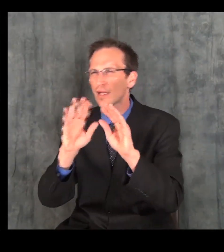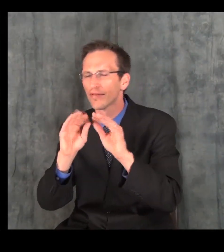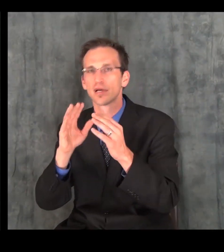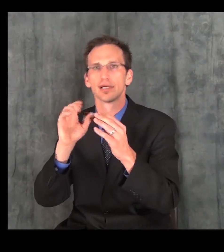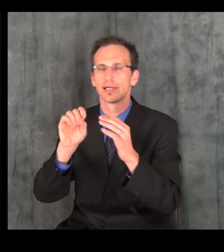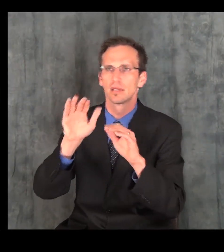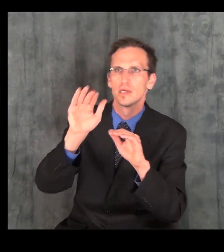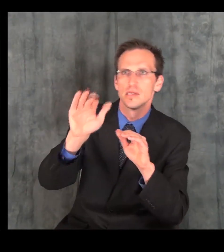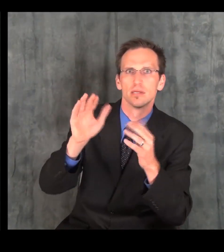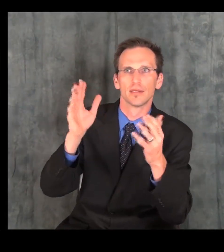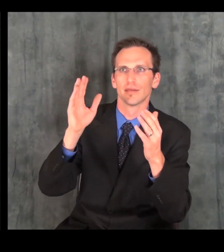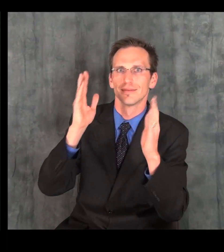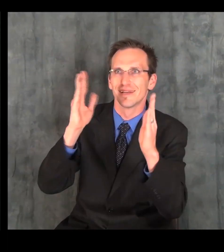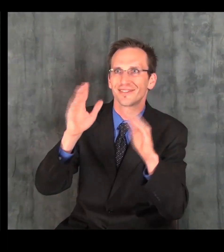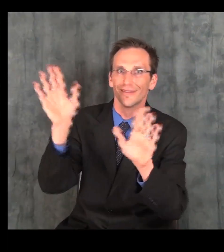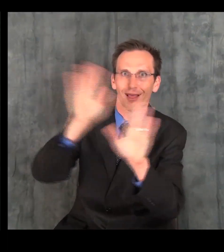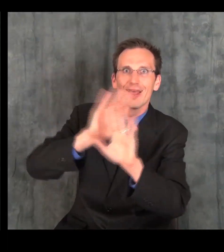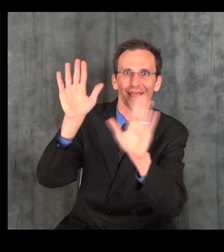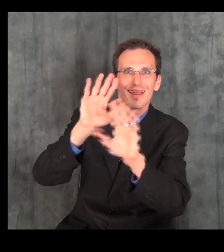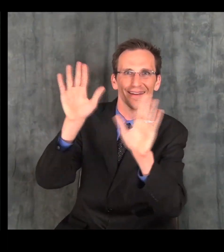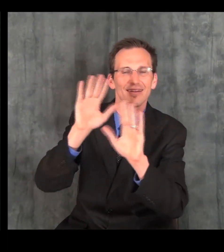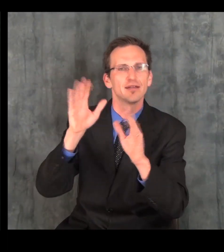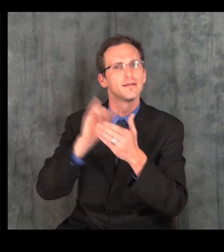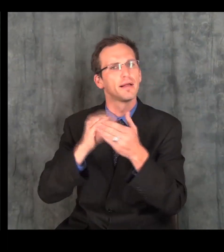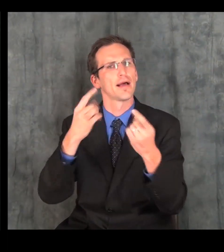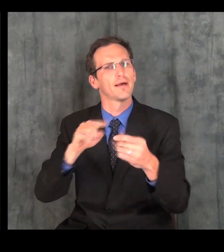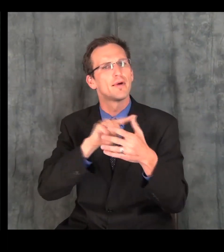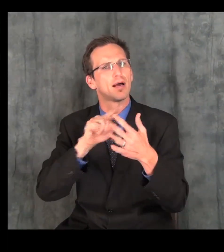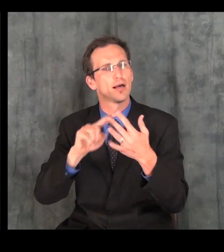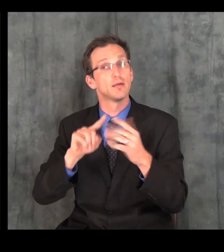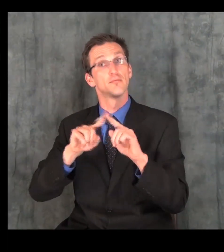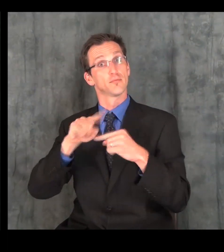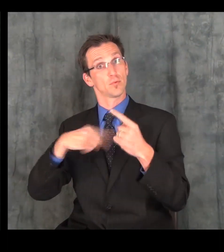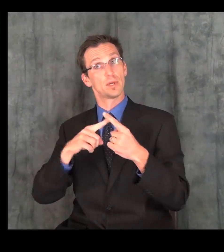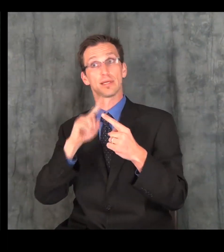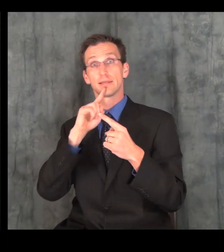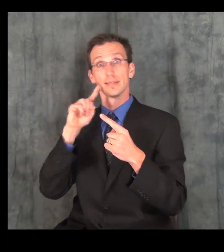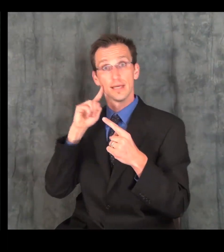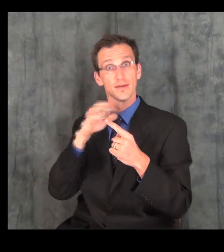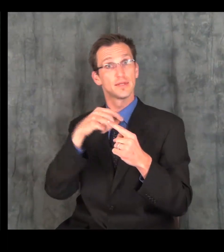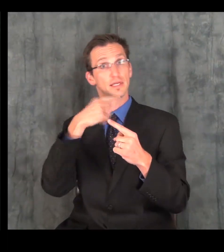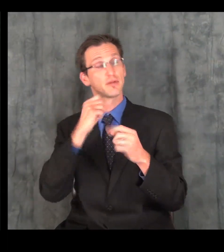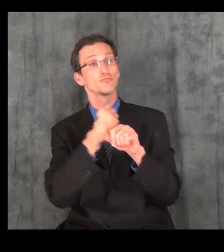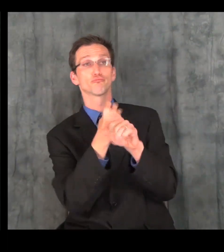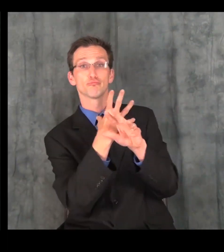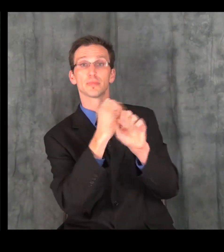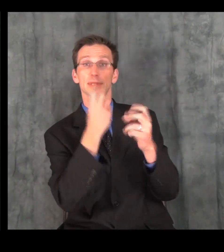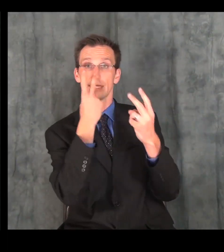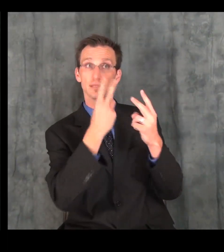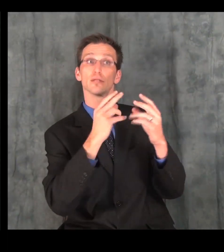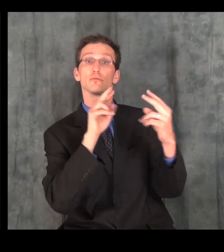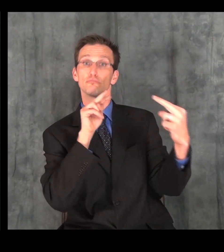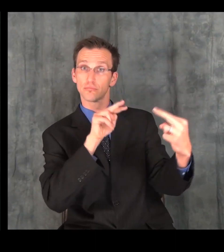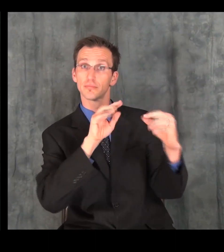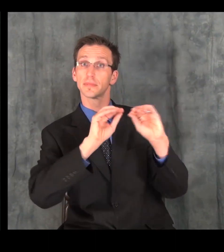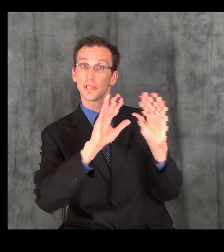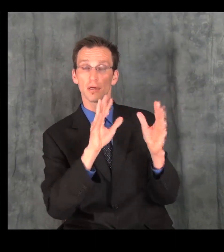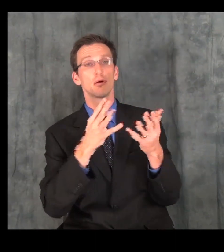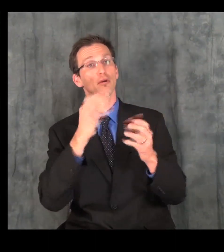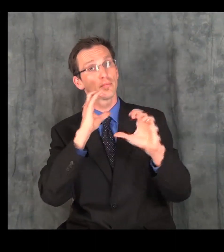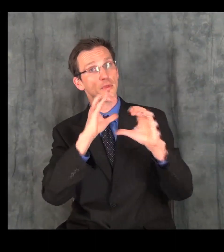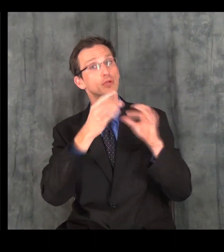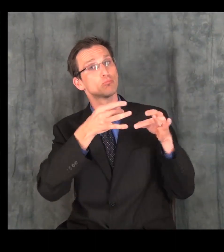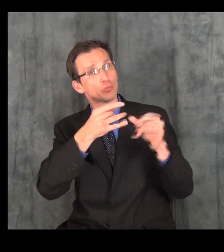but when the interpreter could read the deaf person and vice versa, the communication was very smooth, and you could see that it would actually be a very